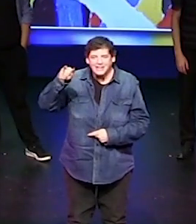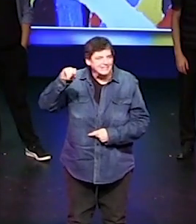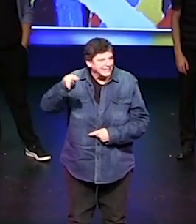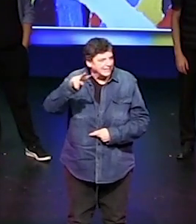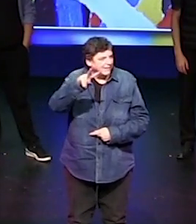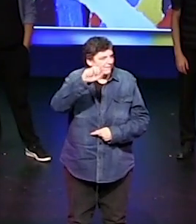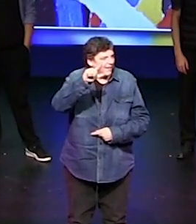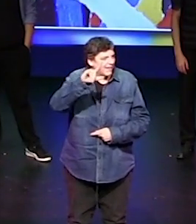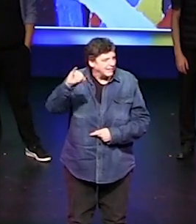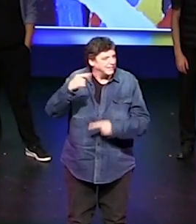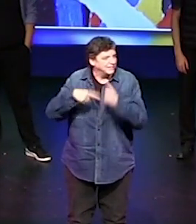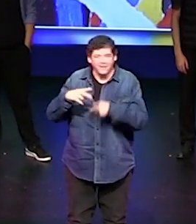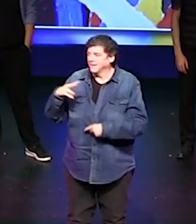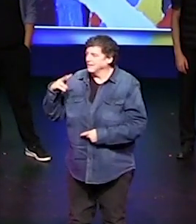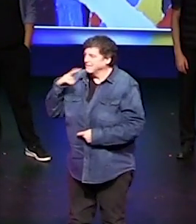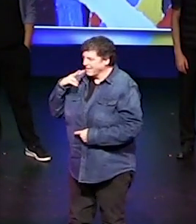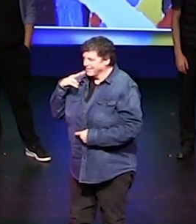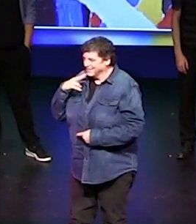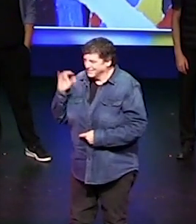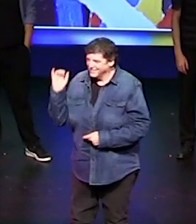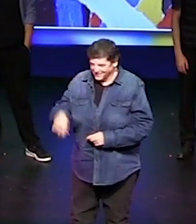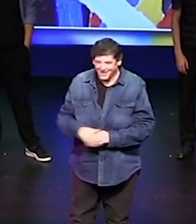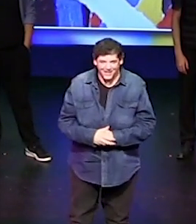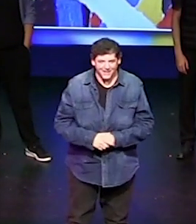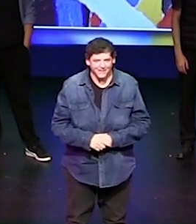This is an original work by Clayton Valley.